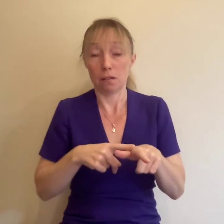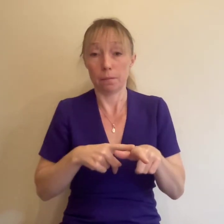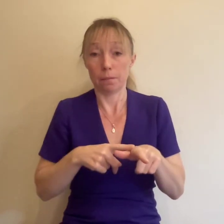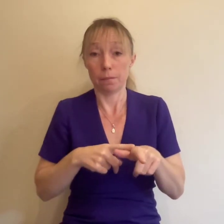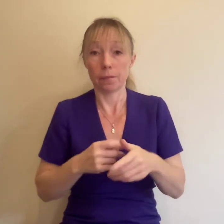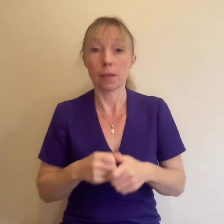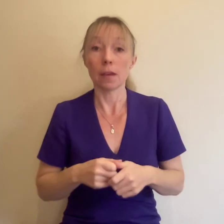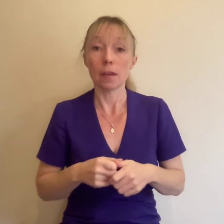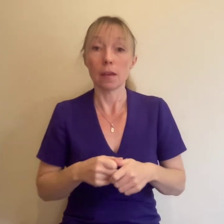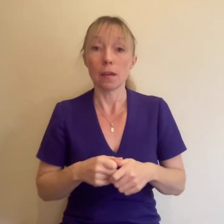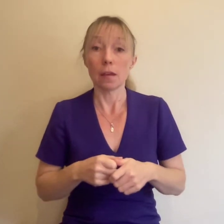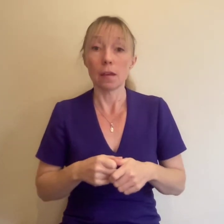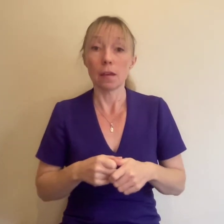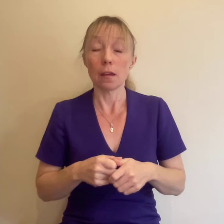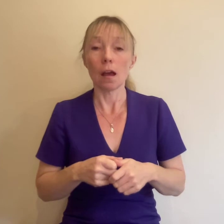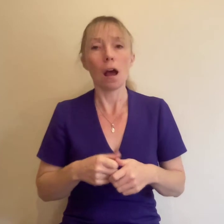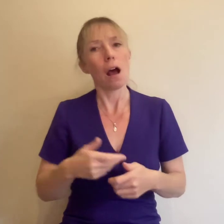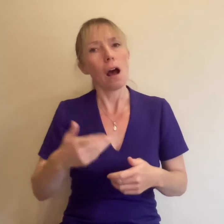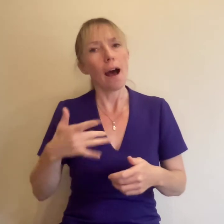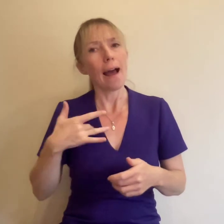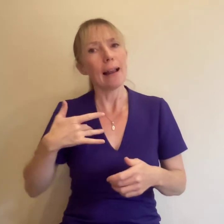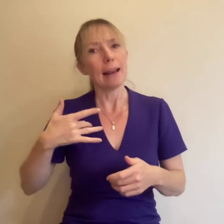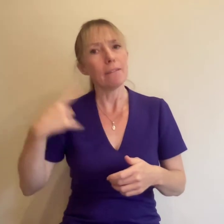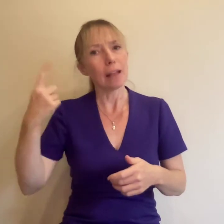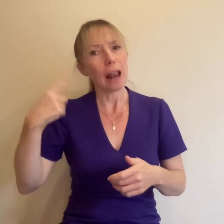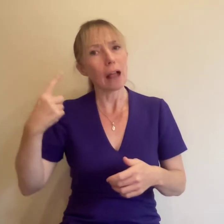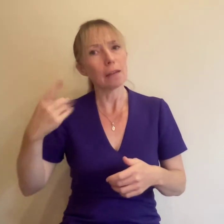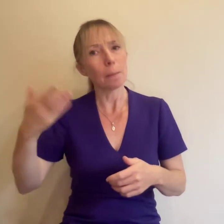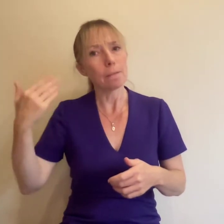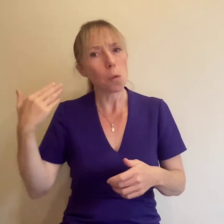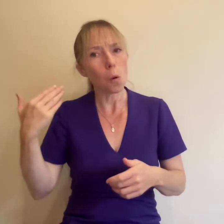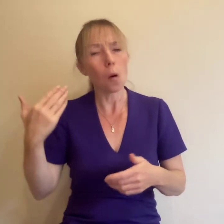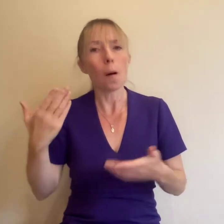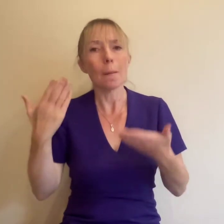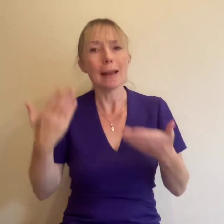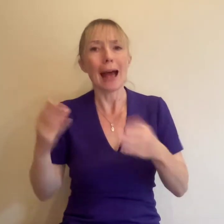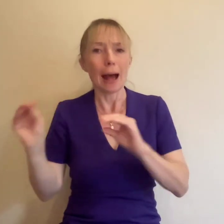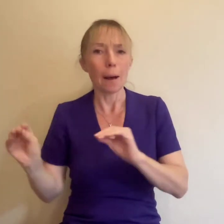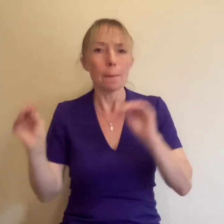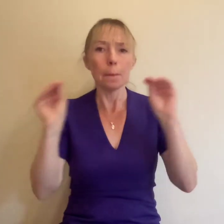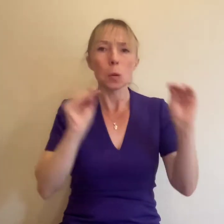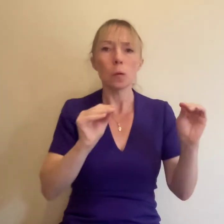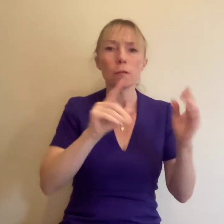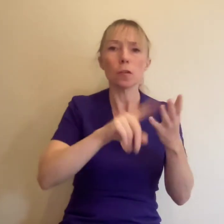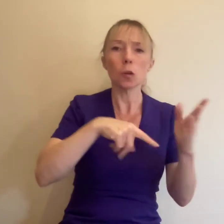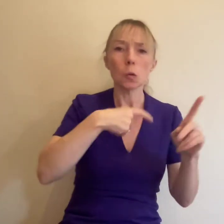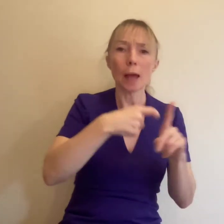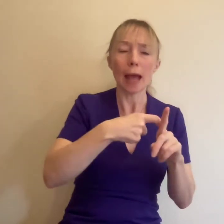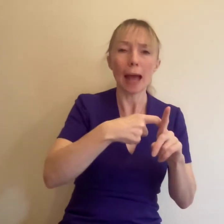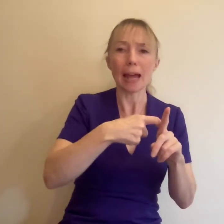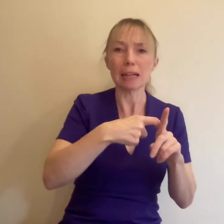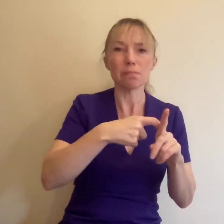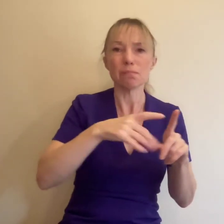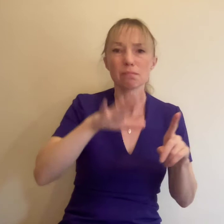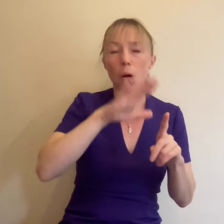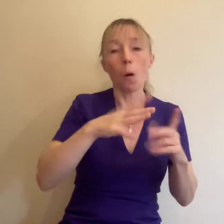I have previously lived in London, but am now based elsewhere in the UK or abroad. Can I enter? Unfortunately